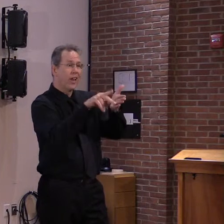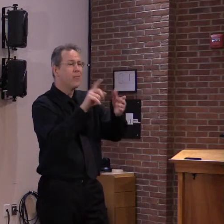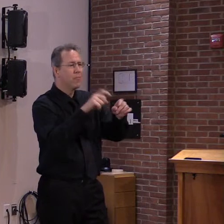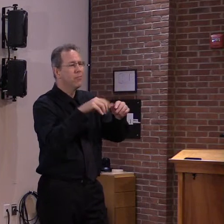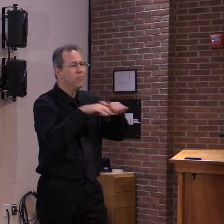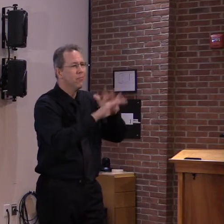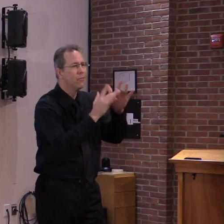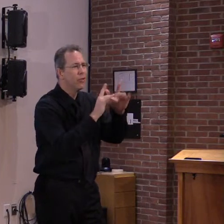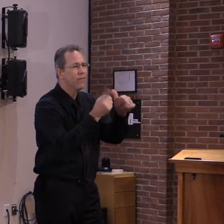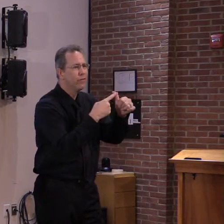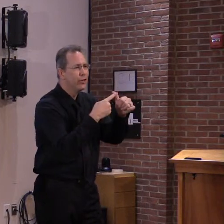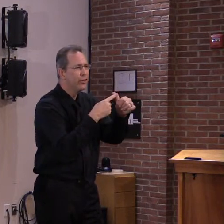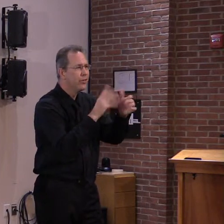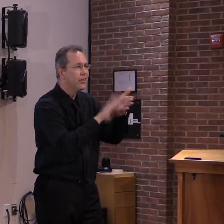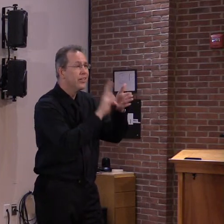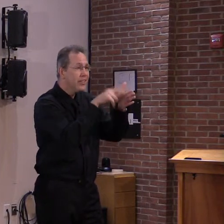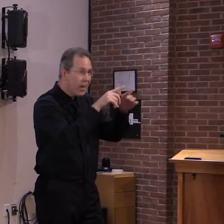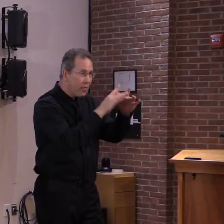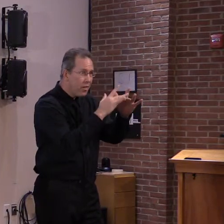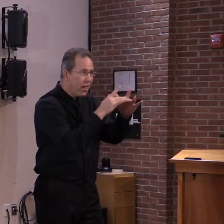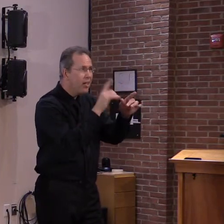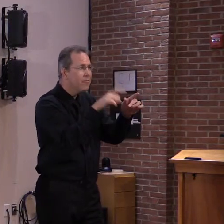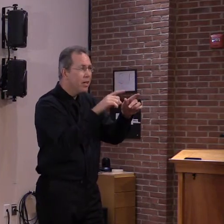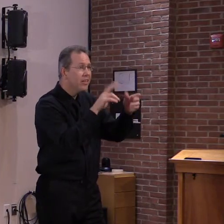changes to your notifications